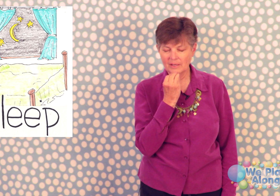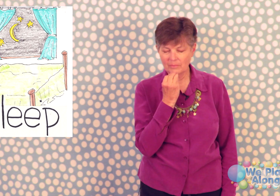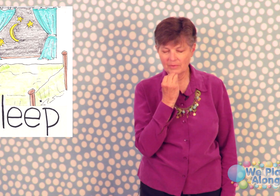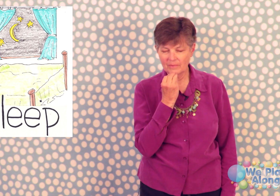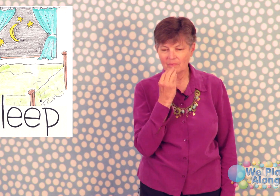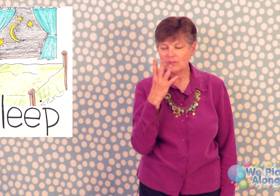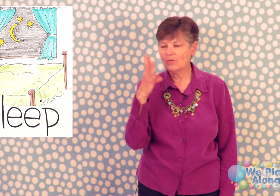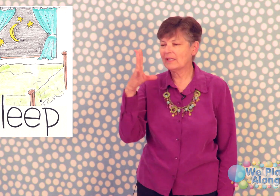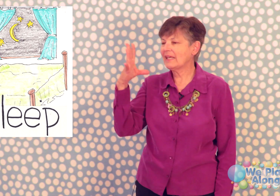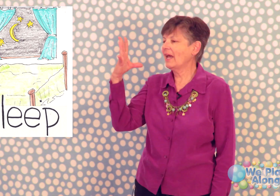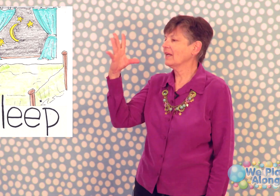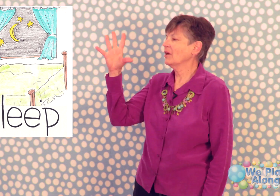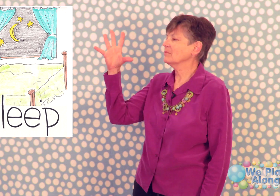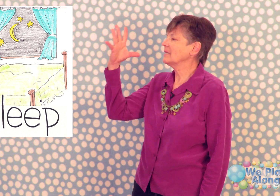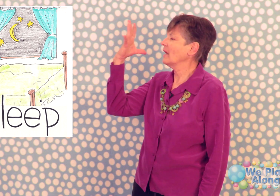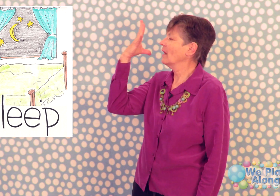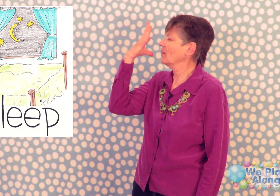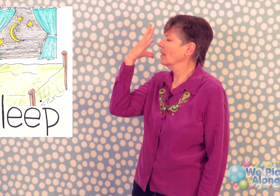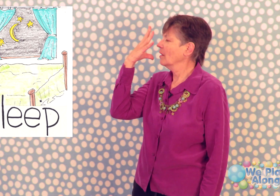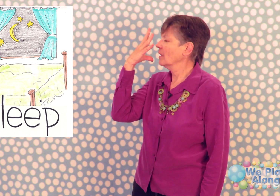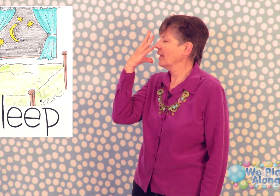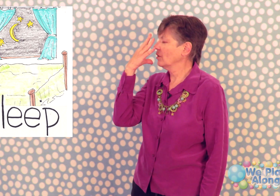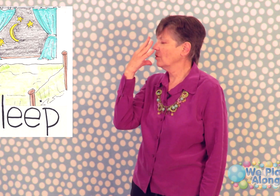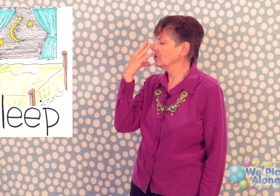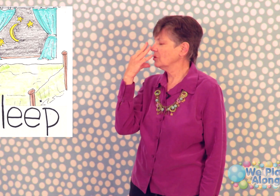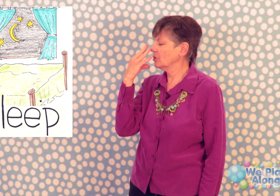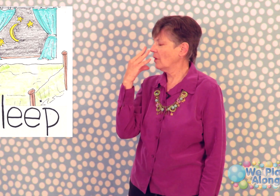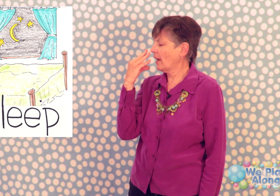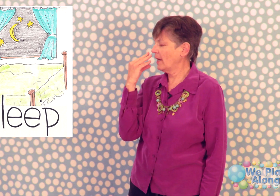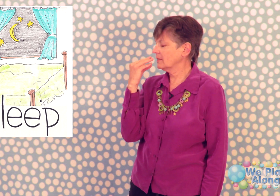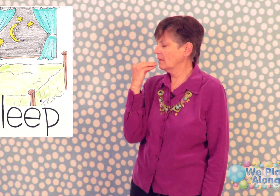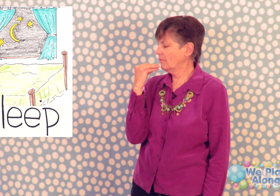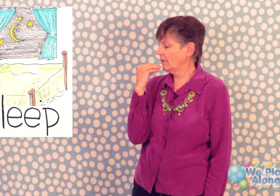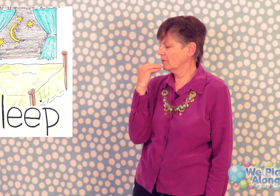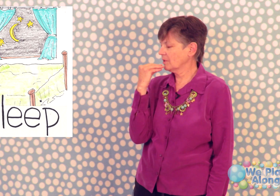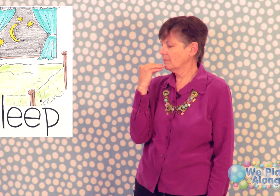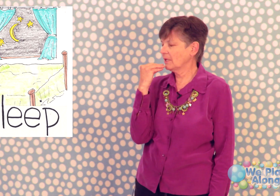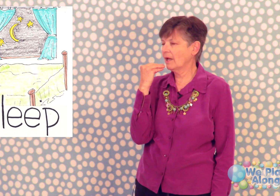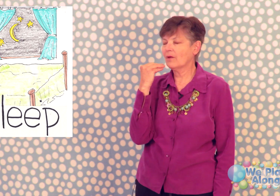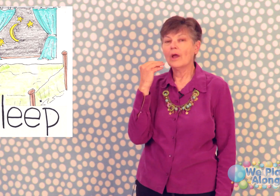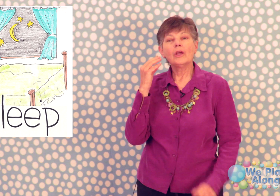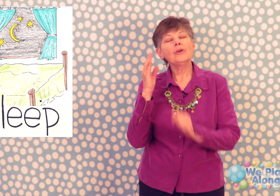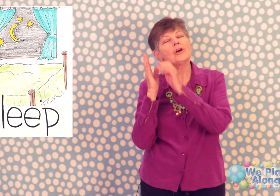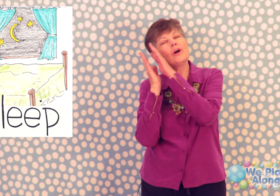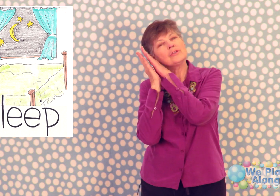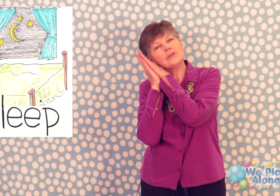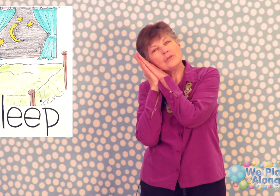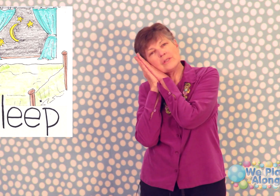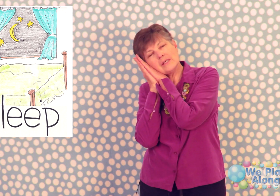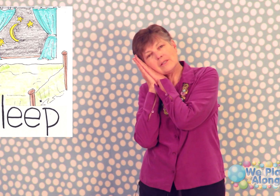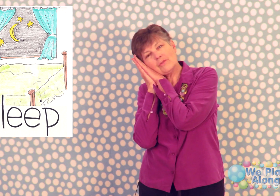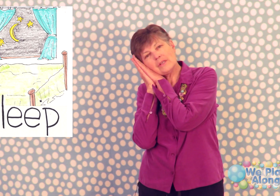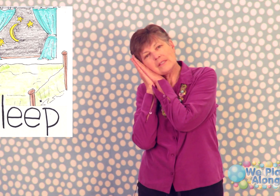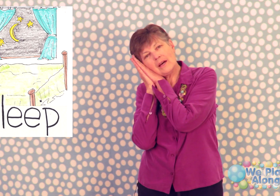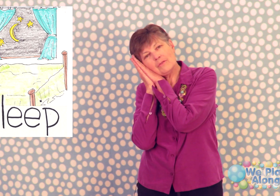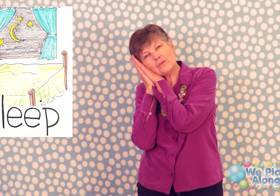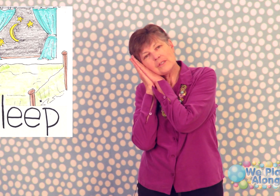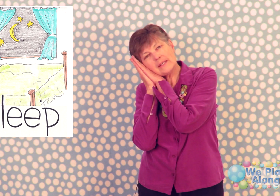Sleep. So this hand comes down, it like closes your eyes and the fingers come together. You can also use this for the sign for